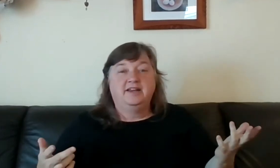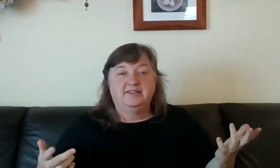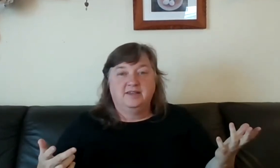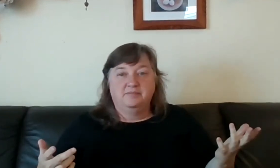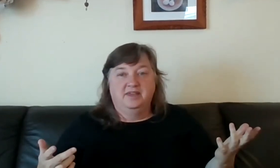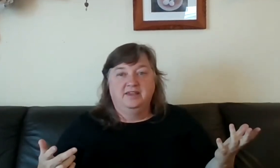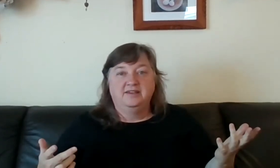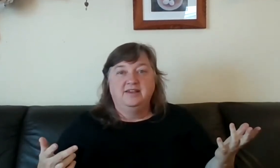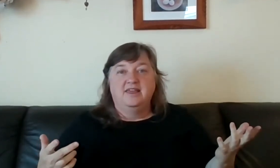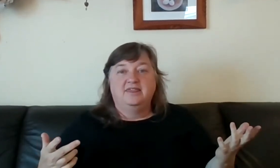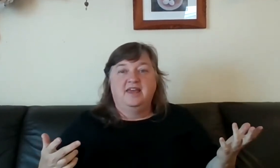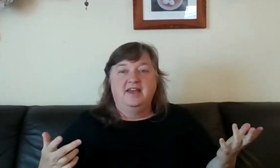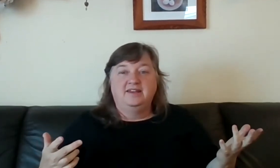signing something, then